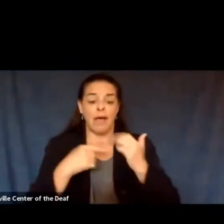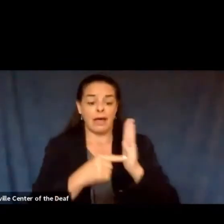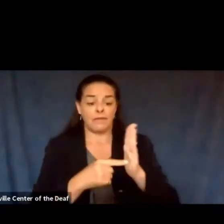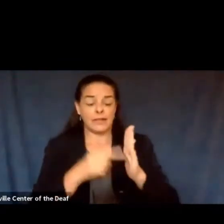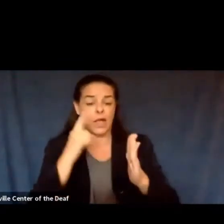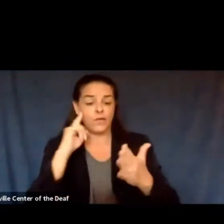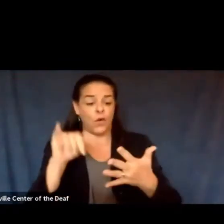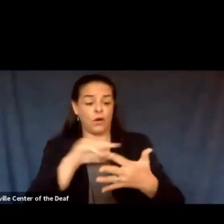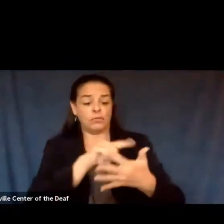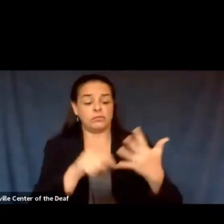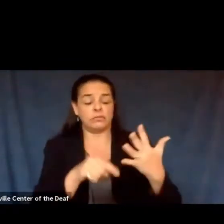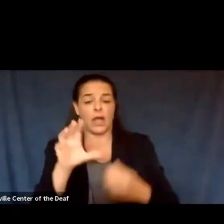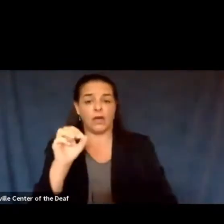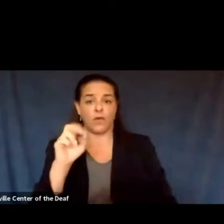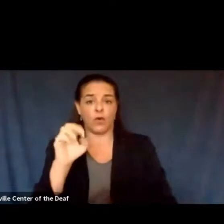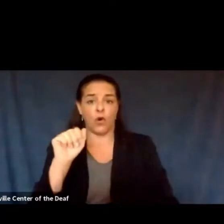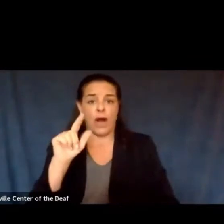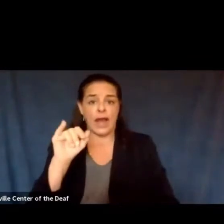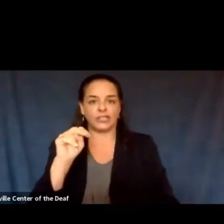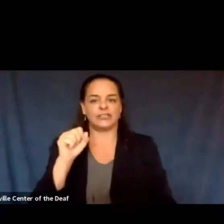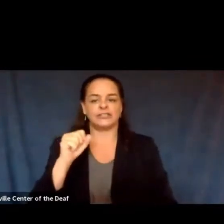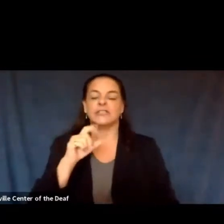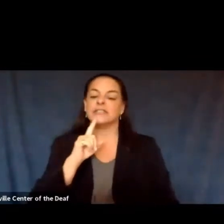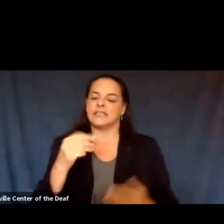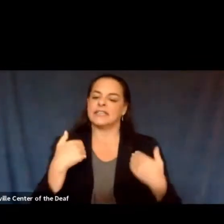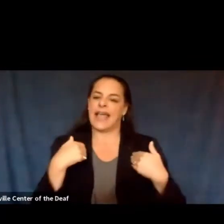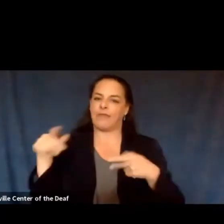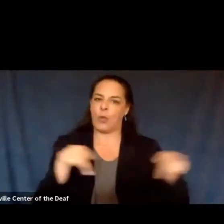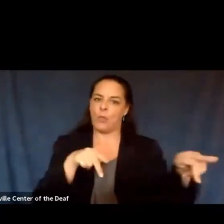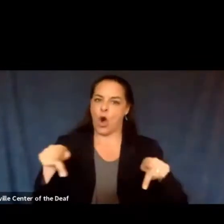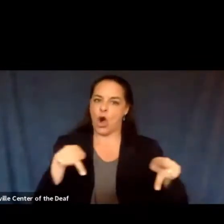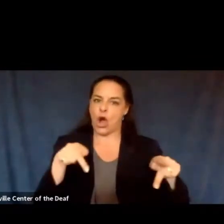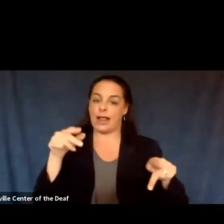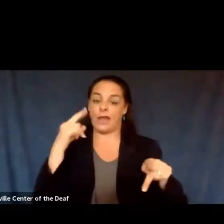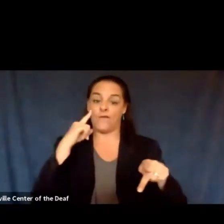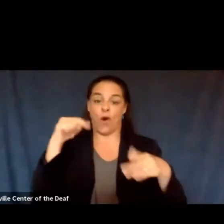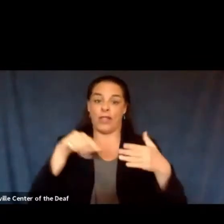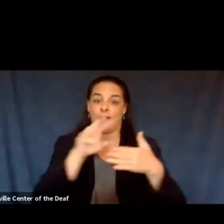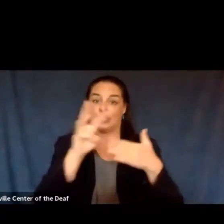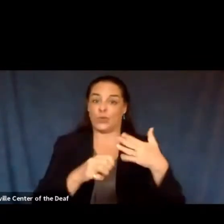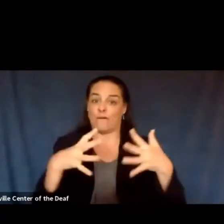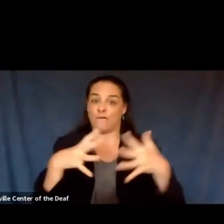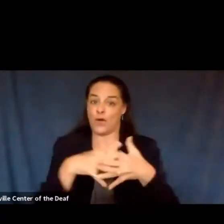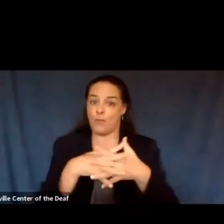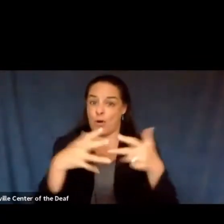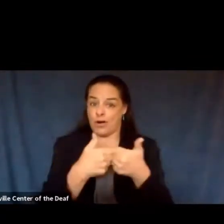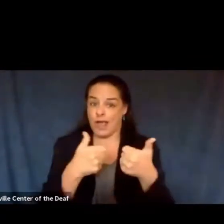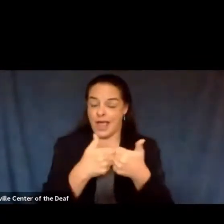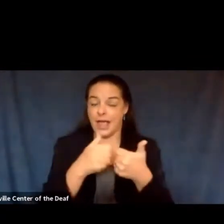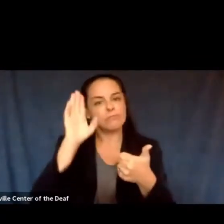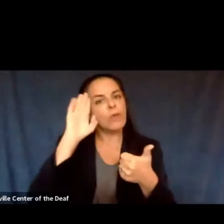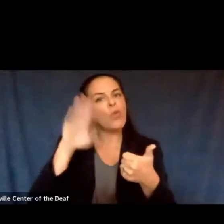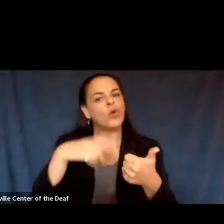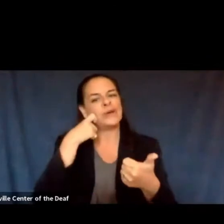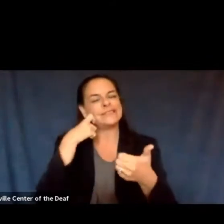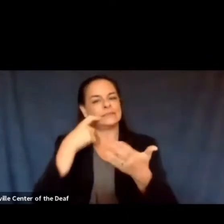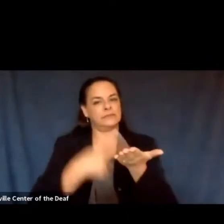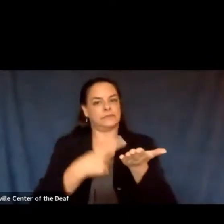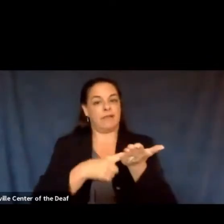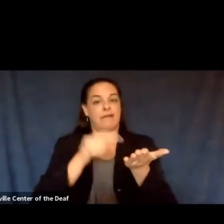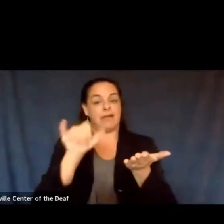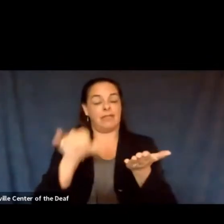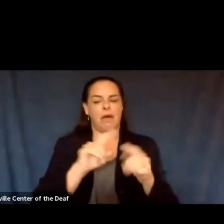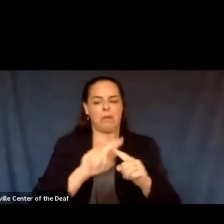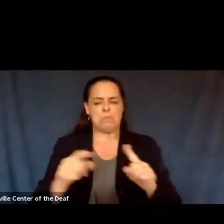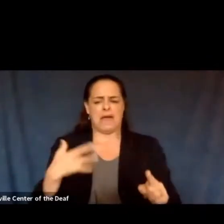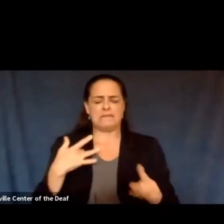actions into play is hosting a watch party for this weekend's game. We know we talked about this recently, but we felt it